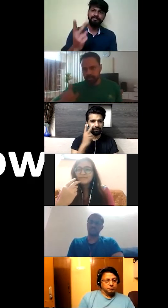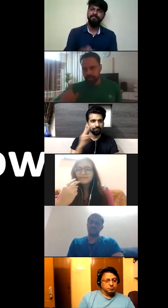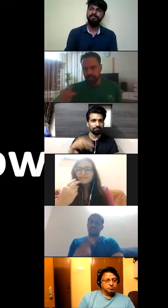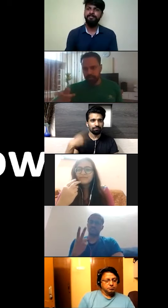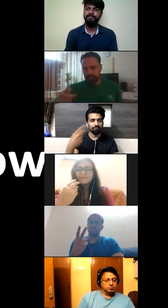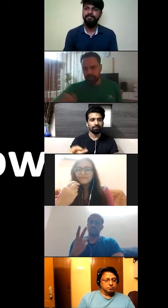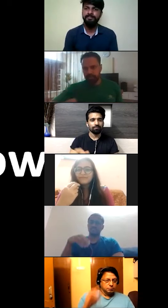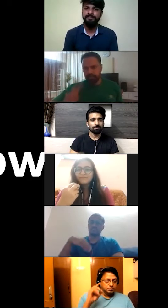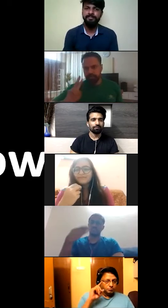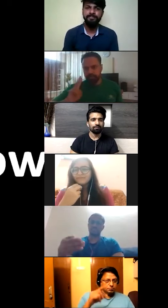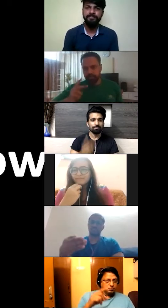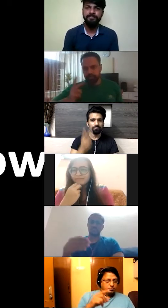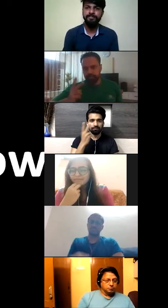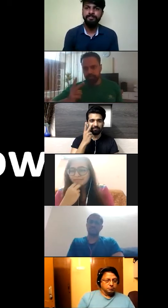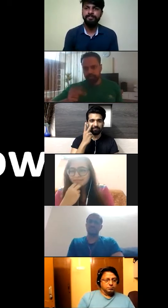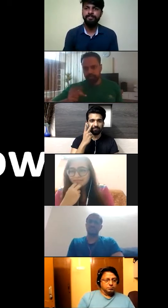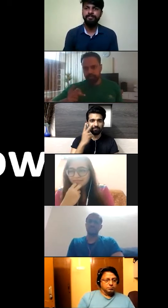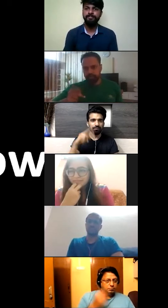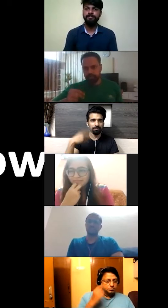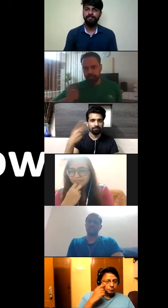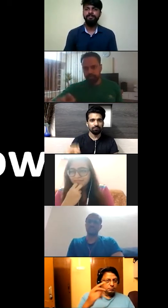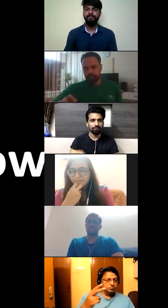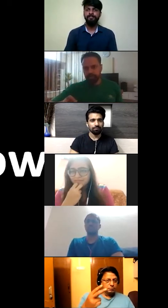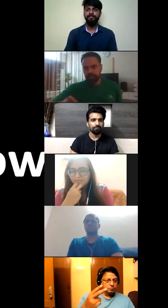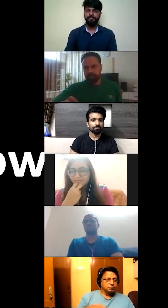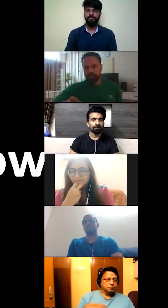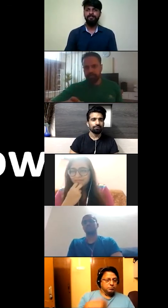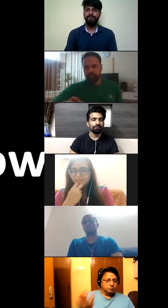See you tomorrow. See tomorrow.